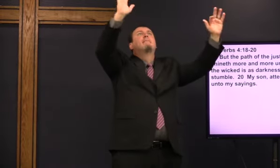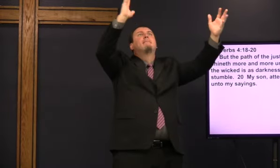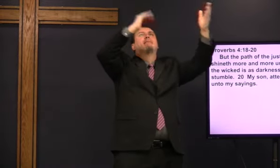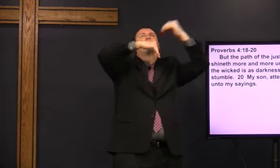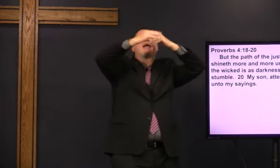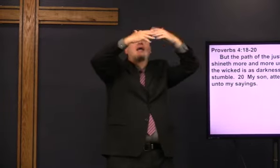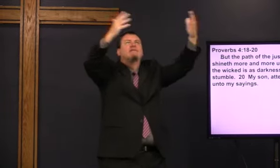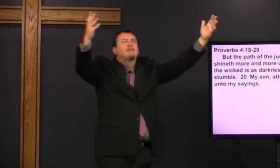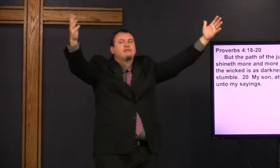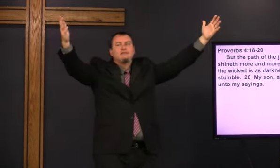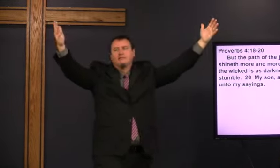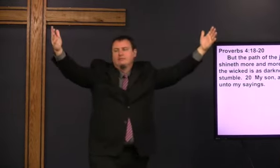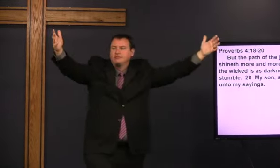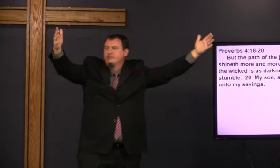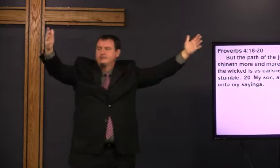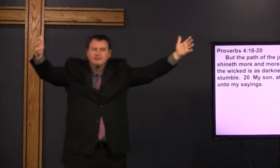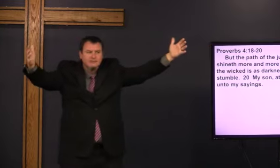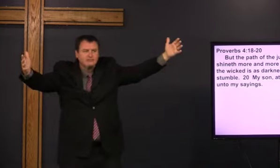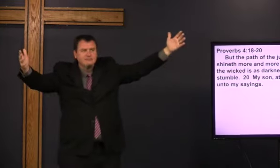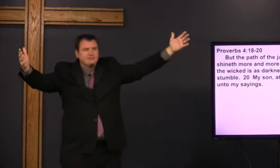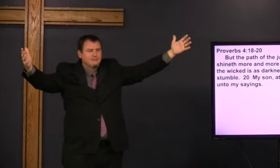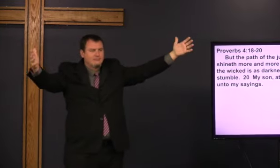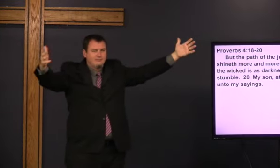that I go fall asleep and wake up in heaven.